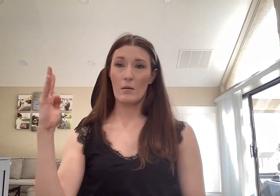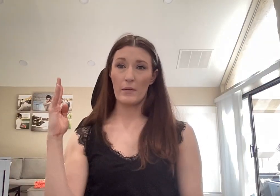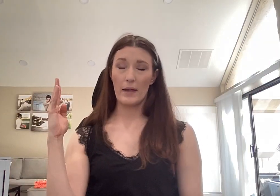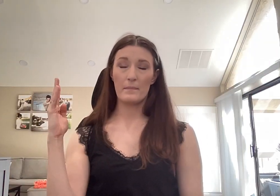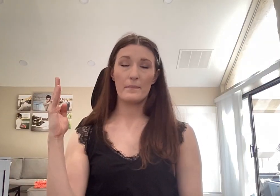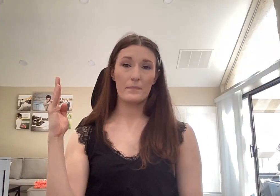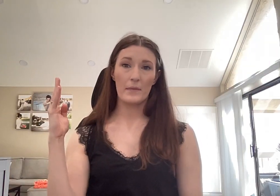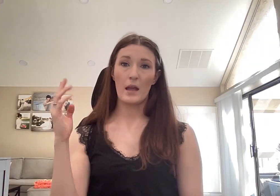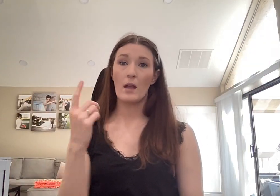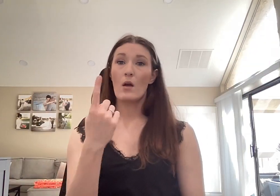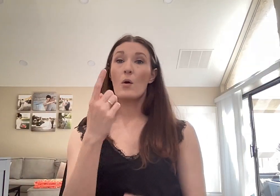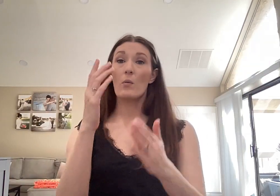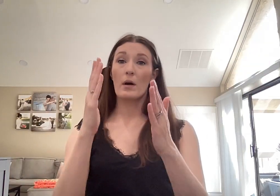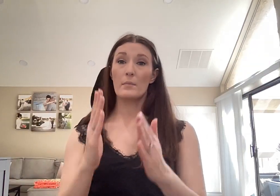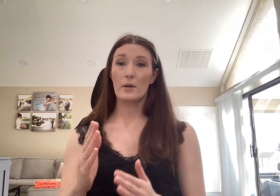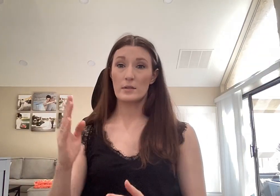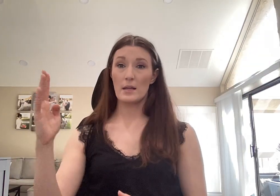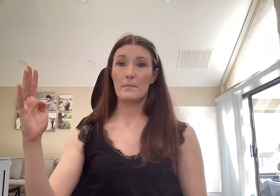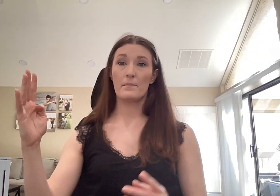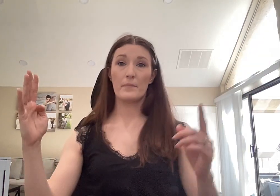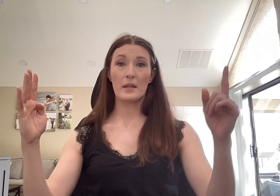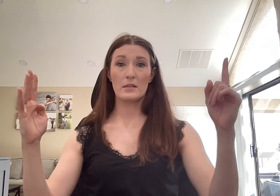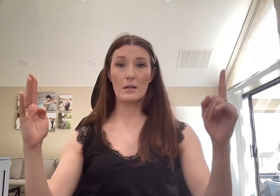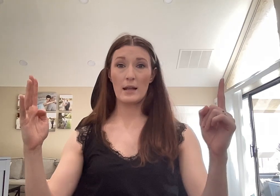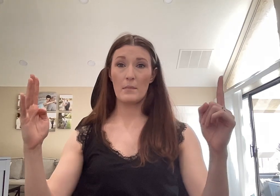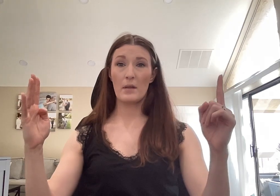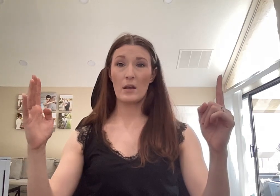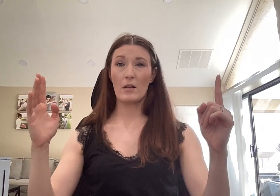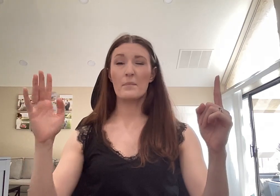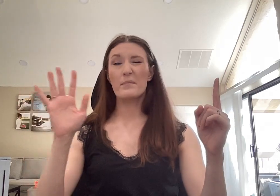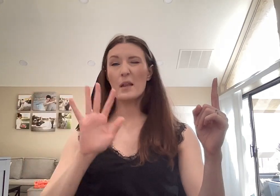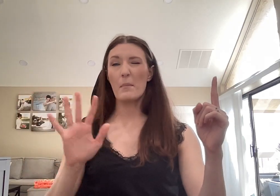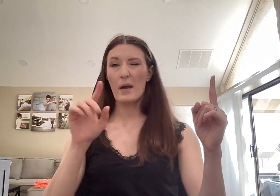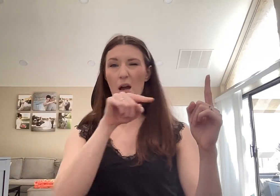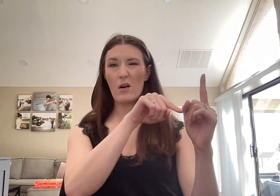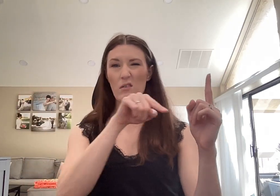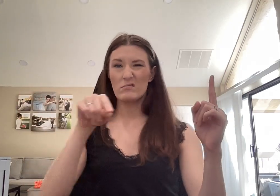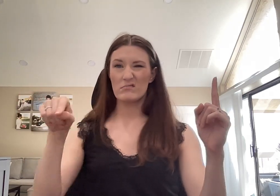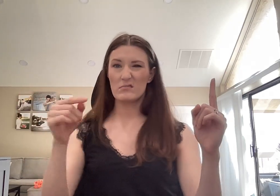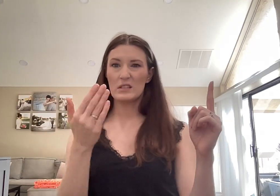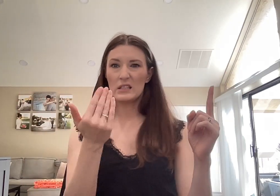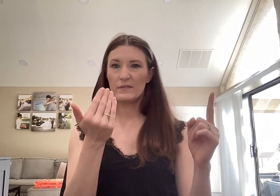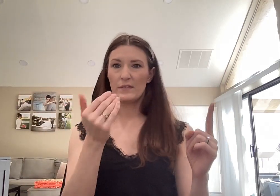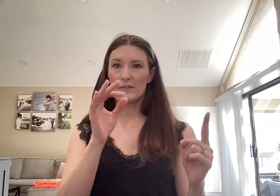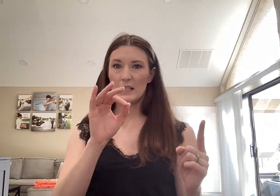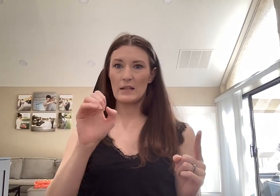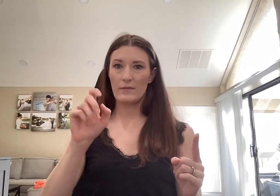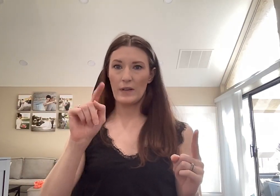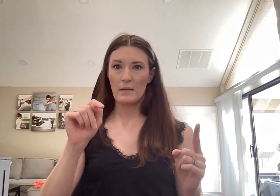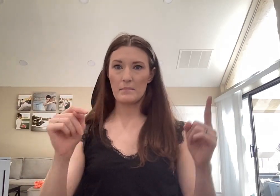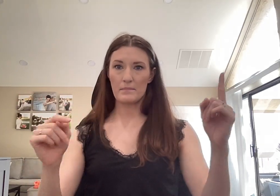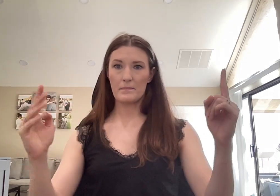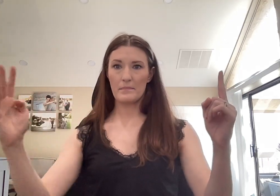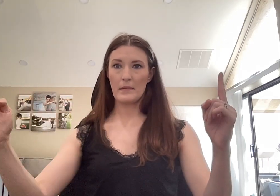right. Okay. One person is gonna line up here about 15 feet.